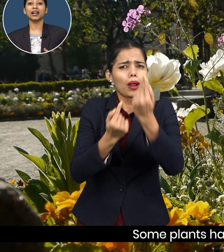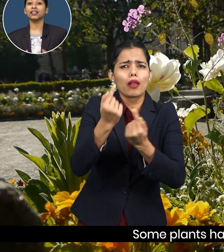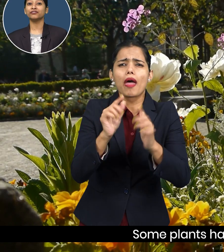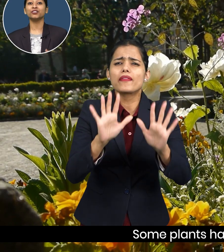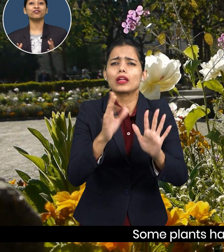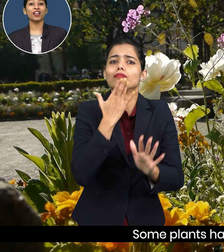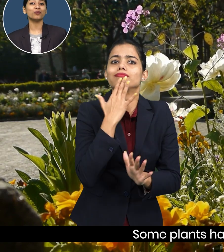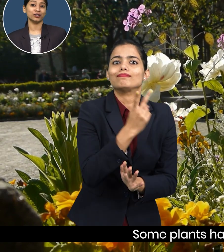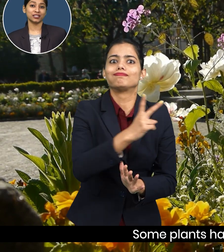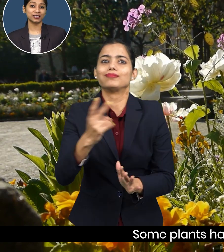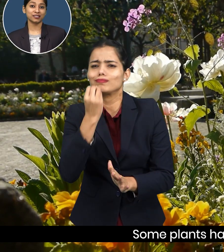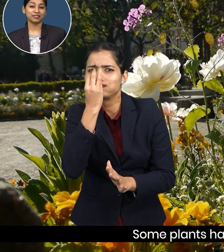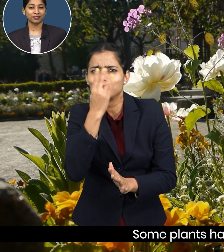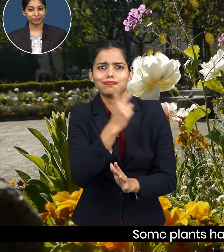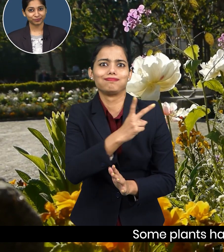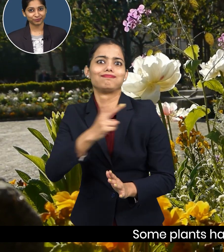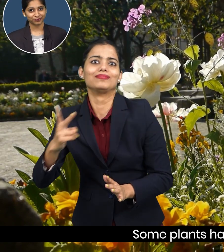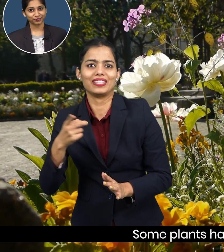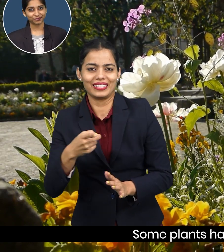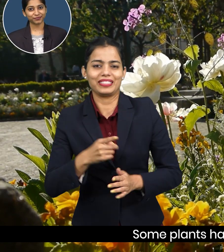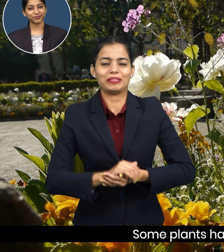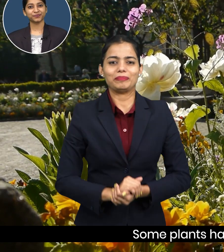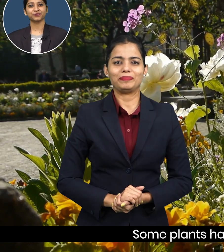have colorful flowers.